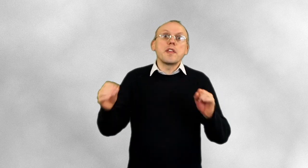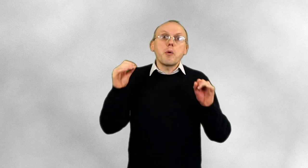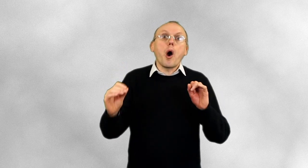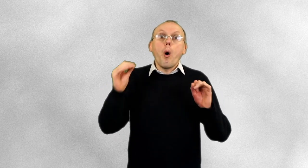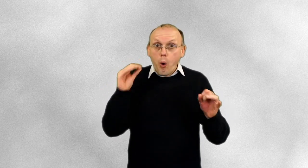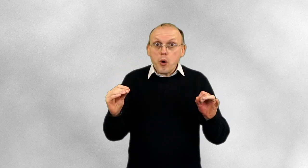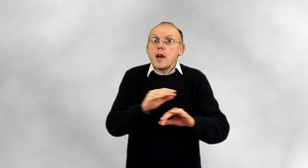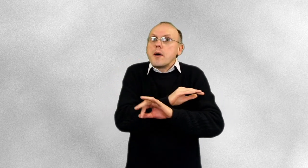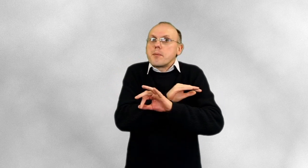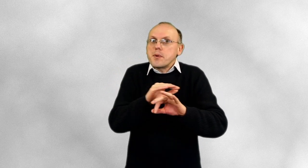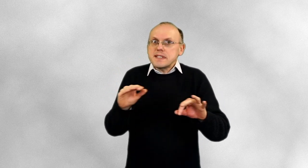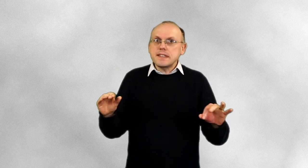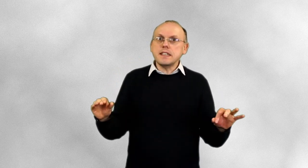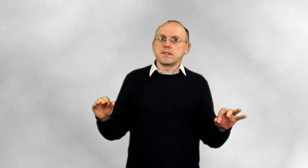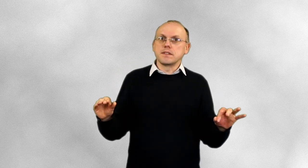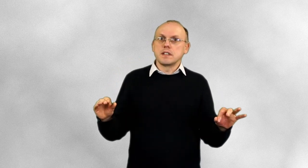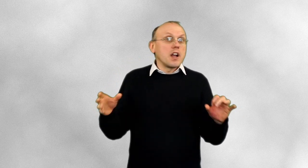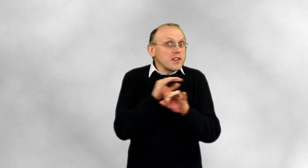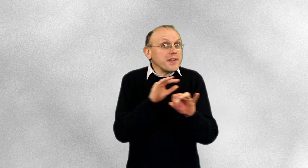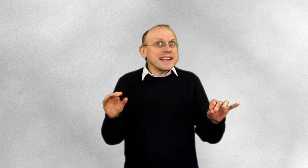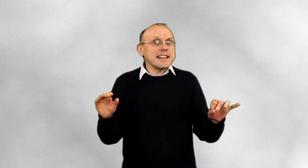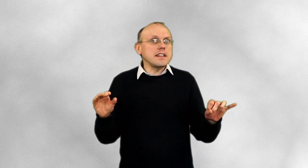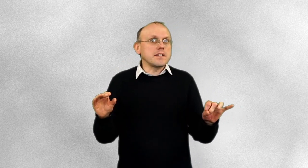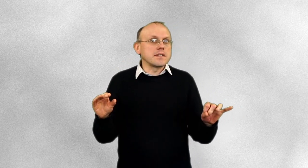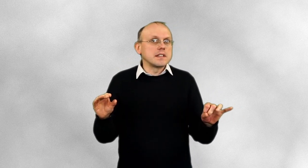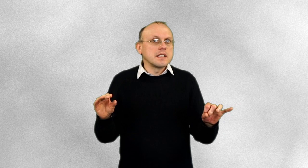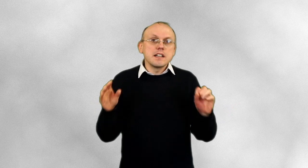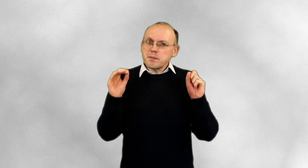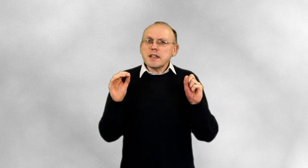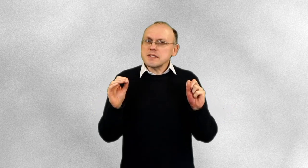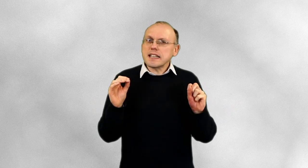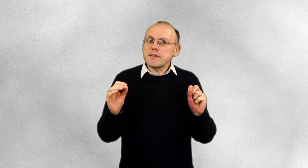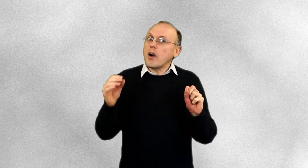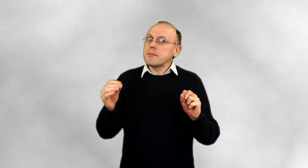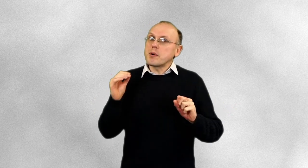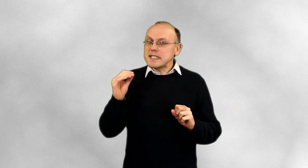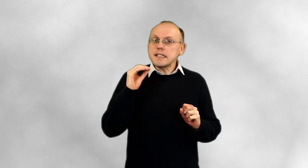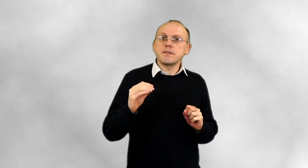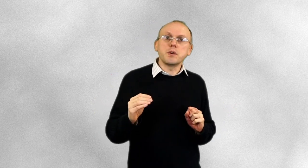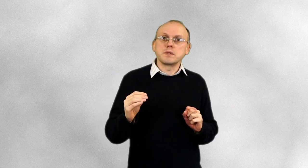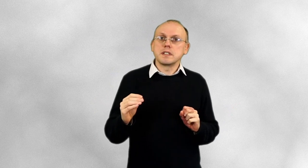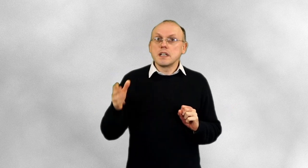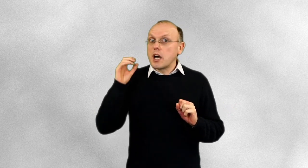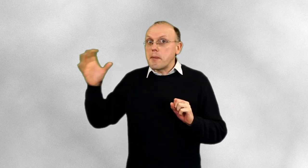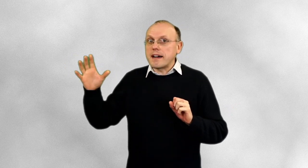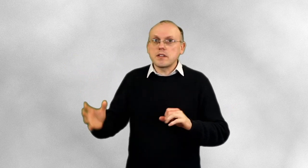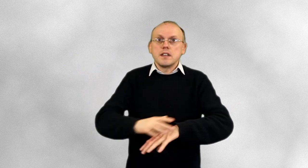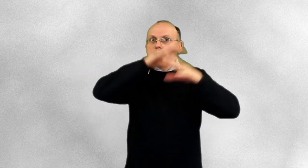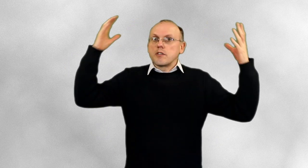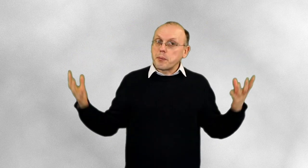were all positive, nothing negative. So because I gave only positive views about the